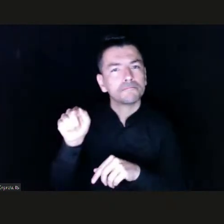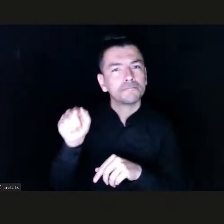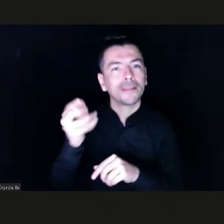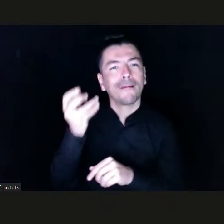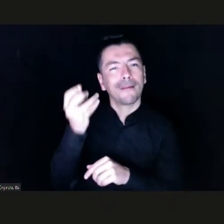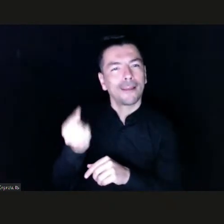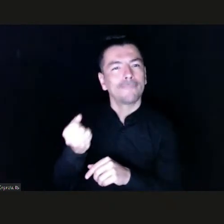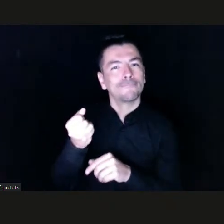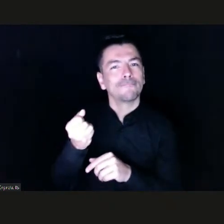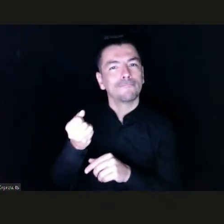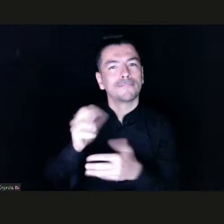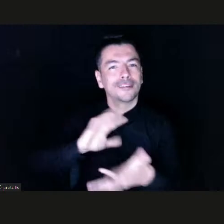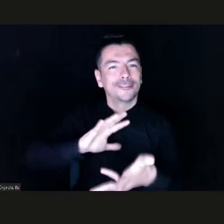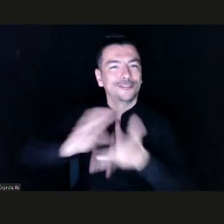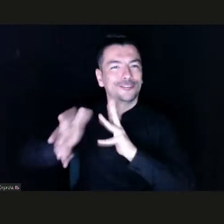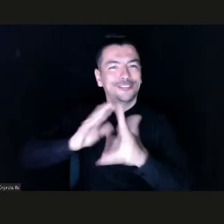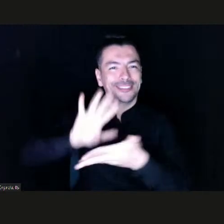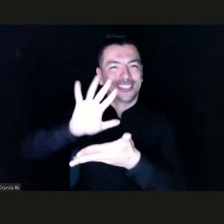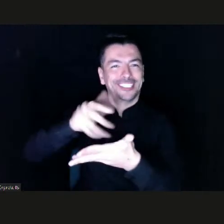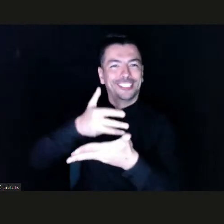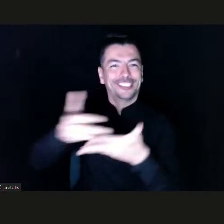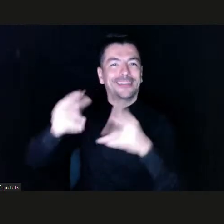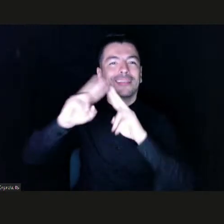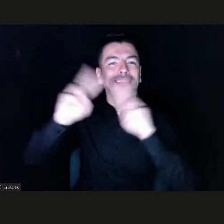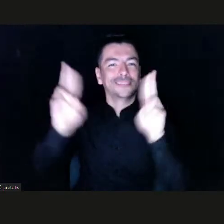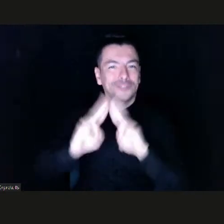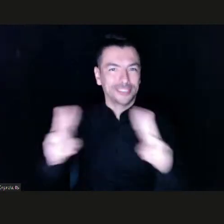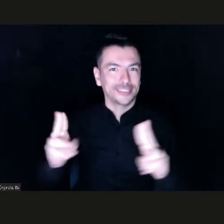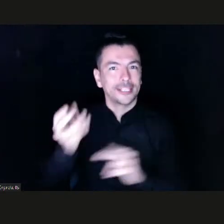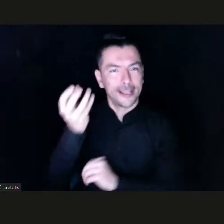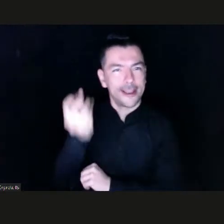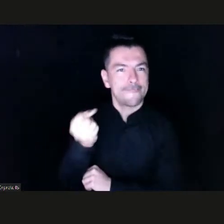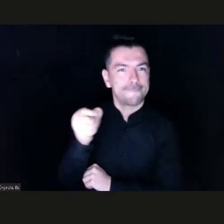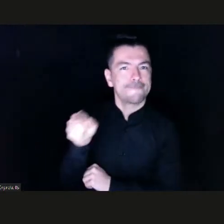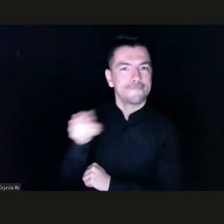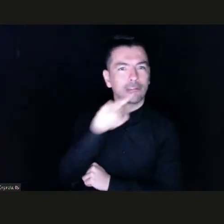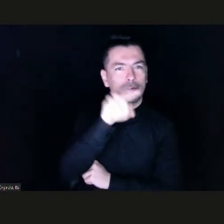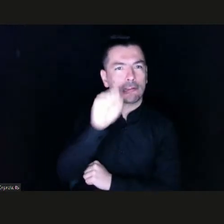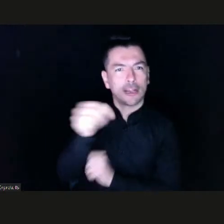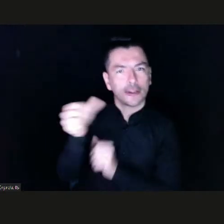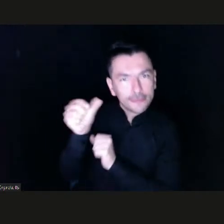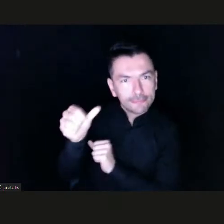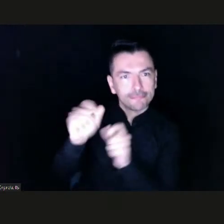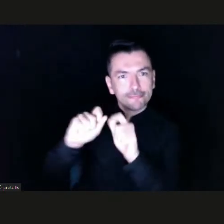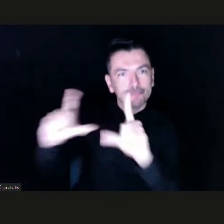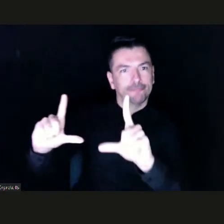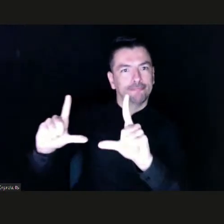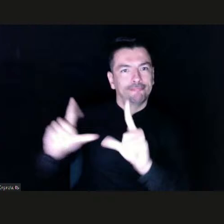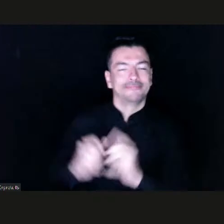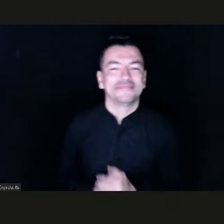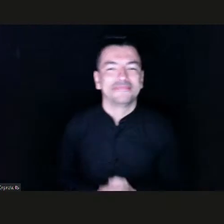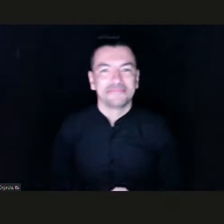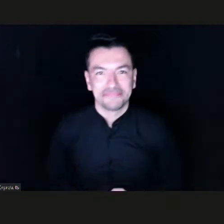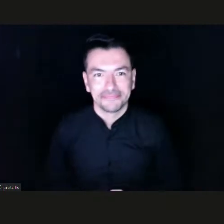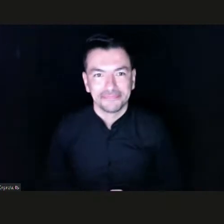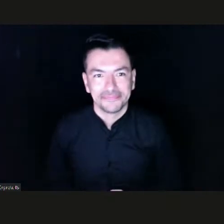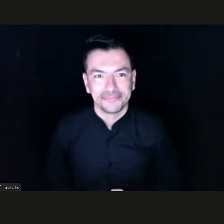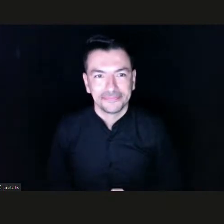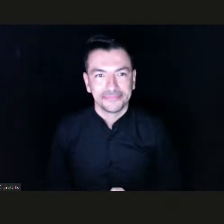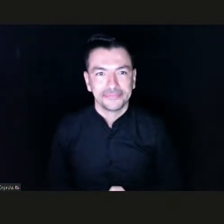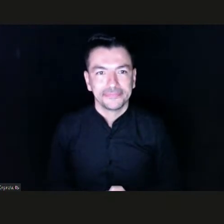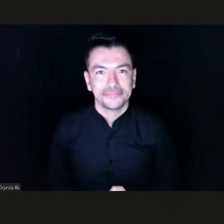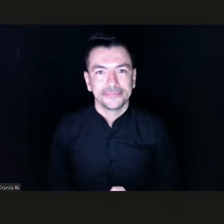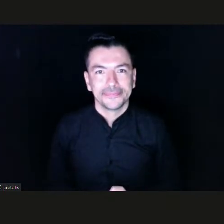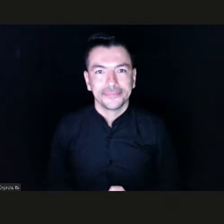Greenspan, the new Secretary General of UNCTAD, to give us the opening remarks. Ms. Greenspan has had